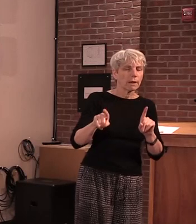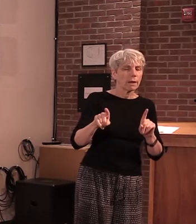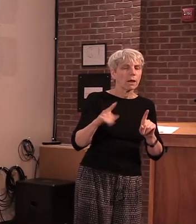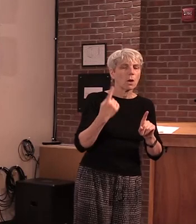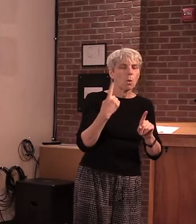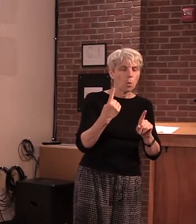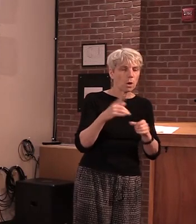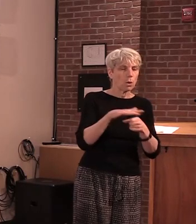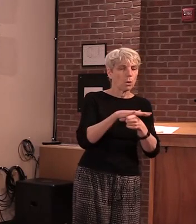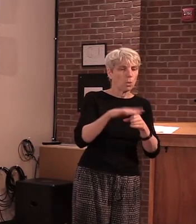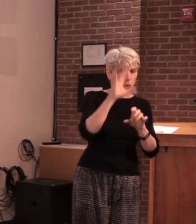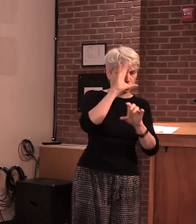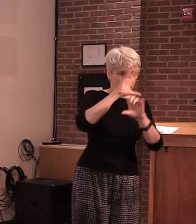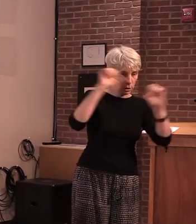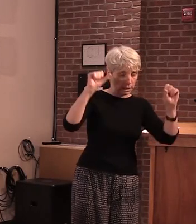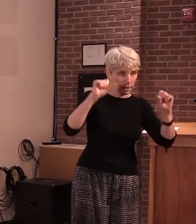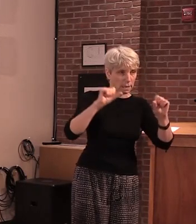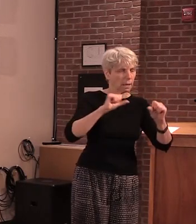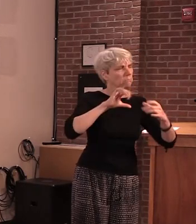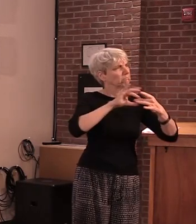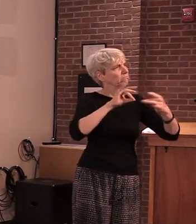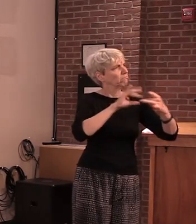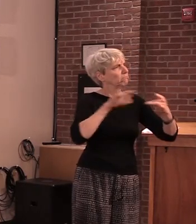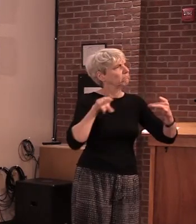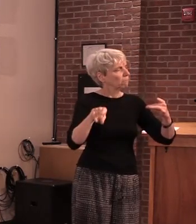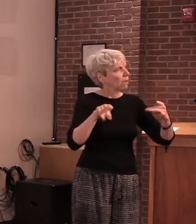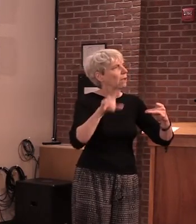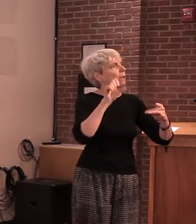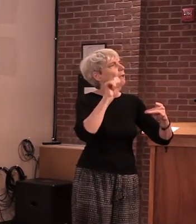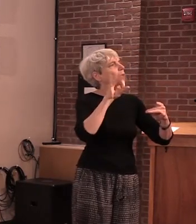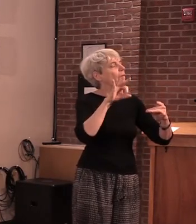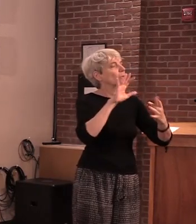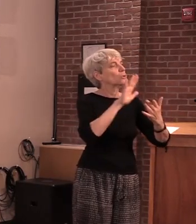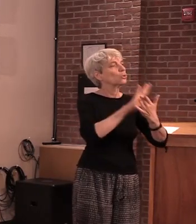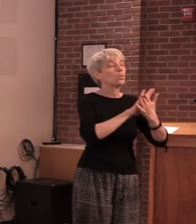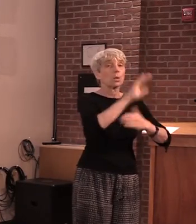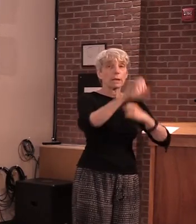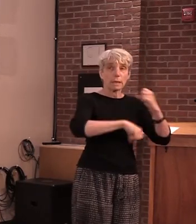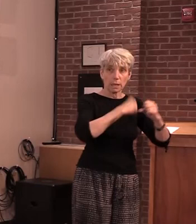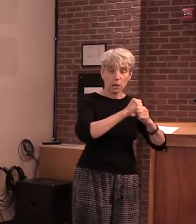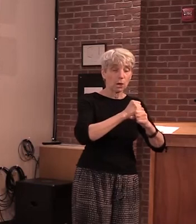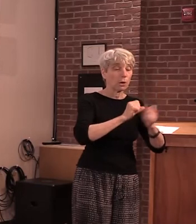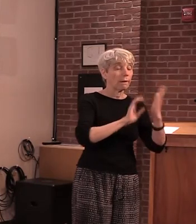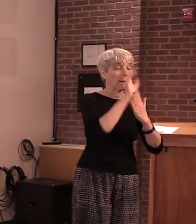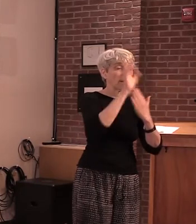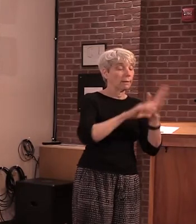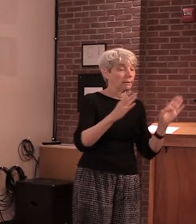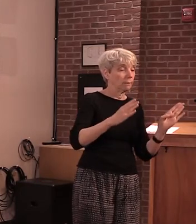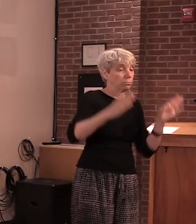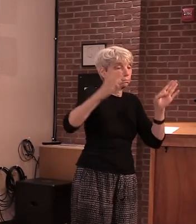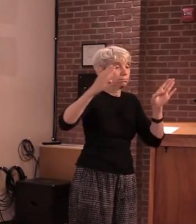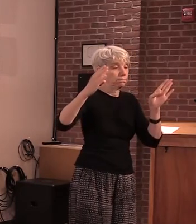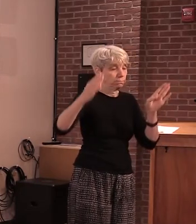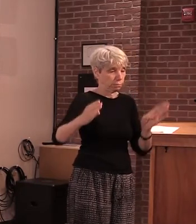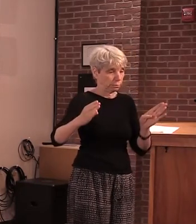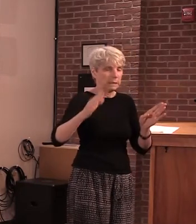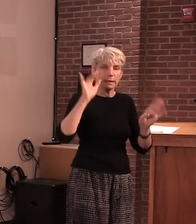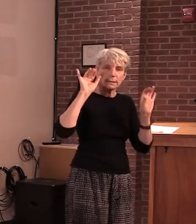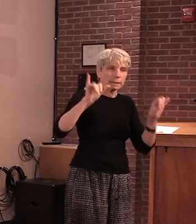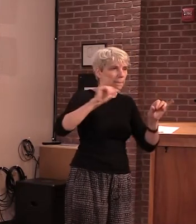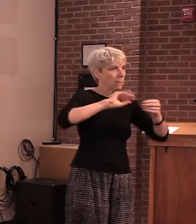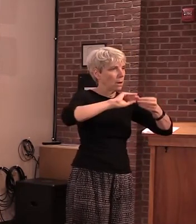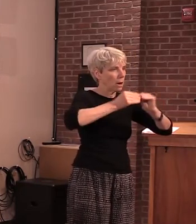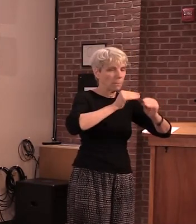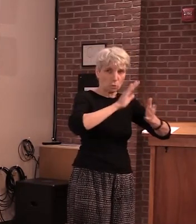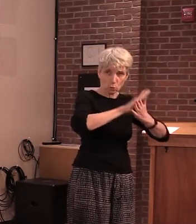one of our local superintendents brought up with us, that if the calendar is shifted, but the number of school days stays the same, there'll